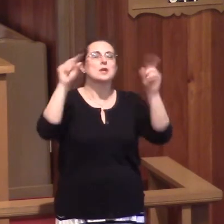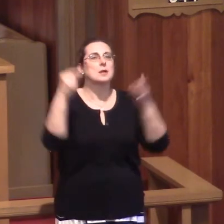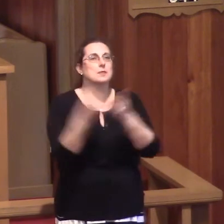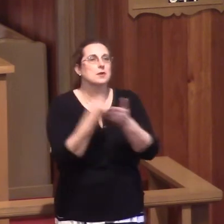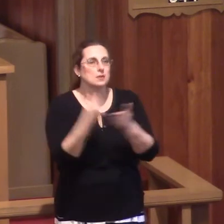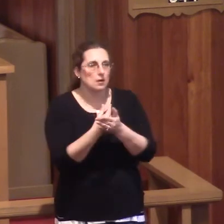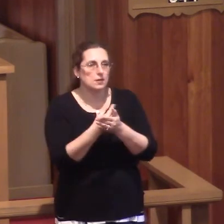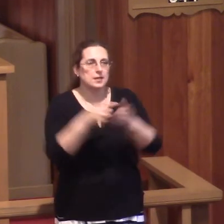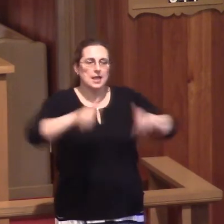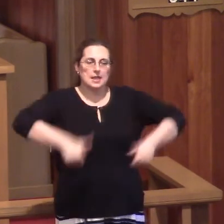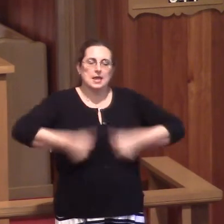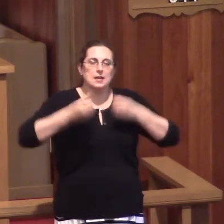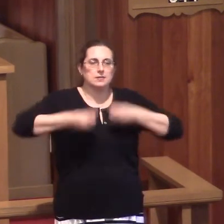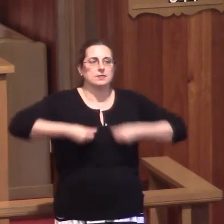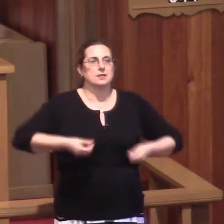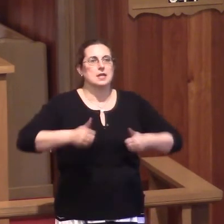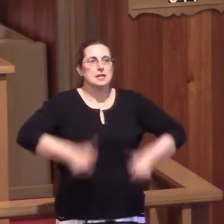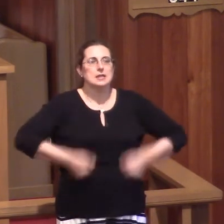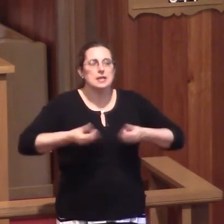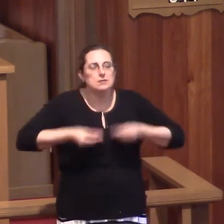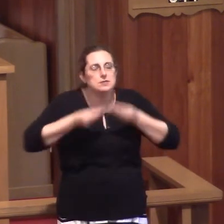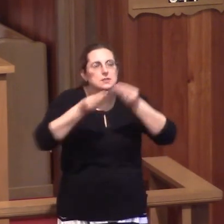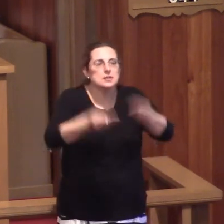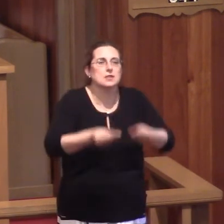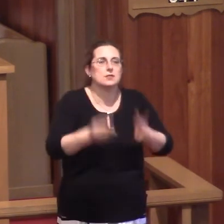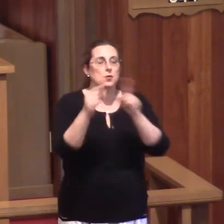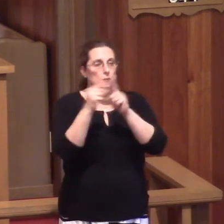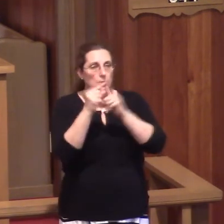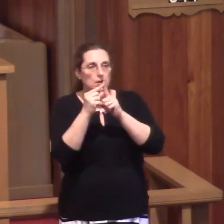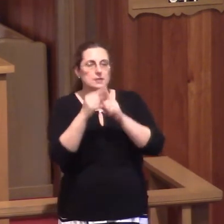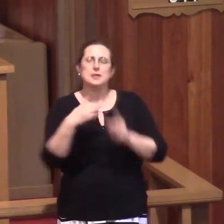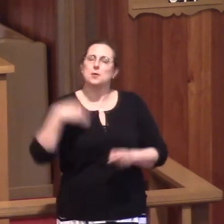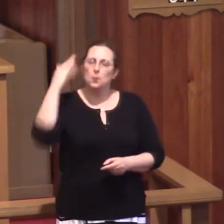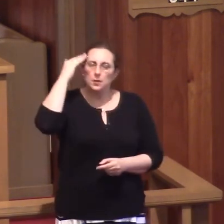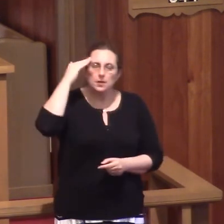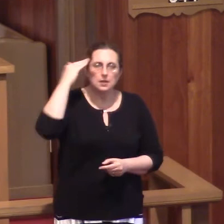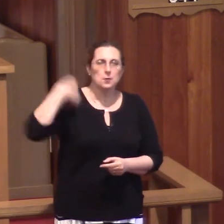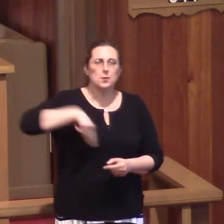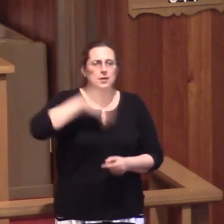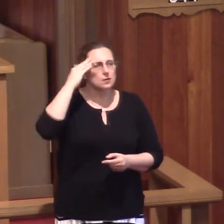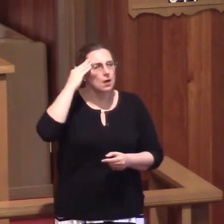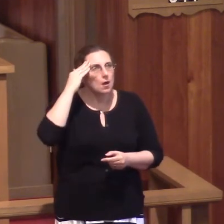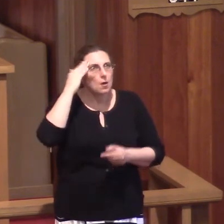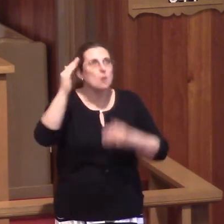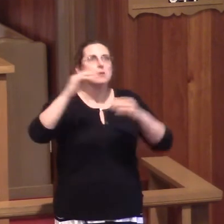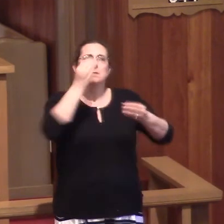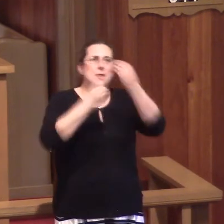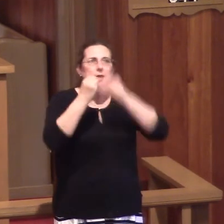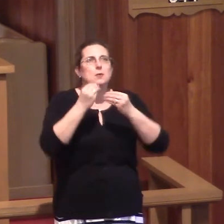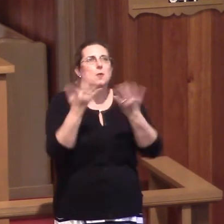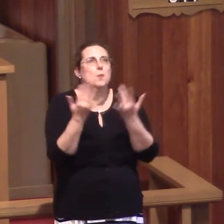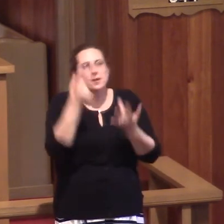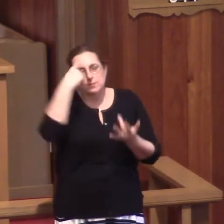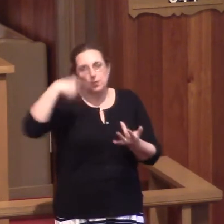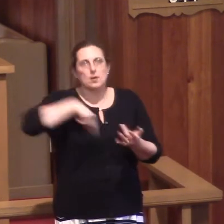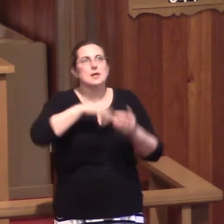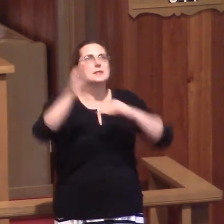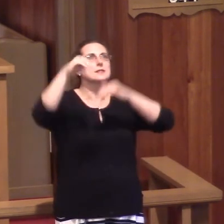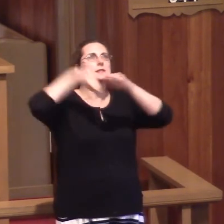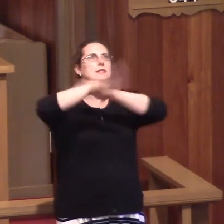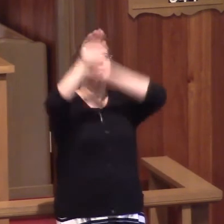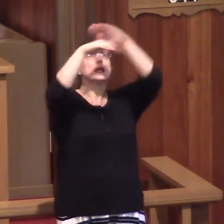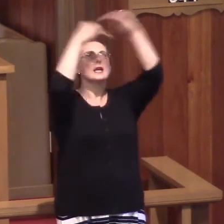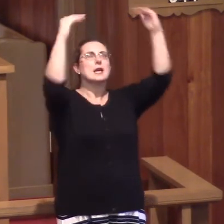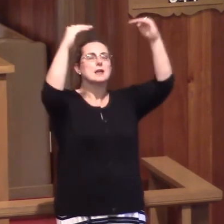hear this Life-giving word And we are assured Of the banquet That awaits us In heaven. We have a foretaste Of the